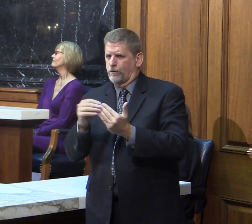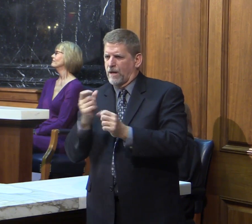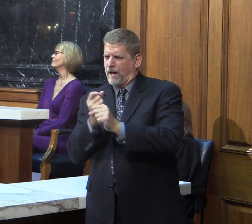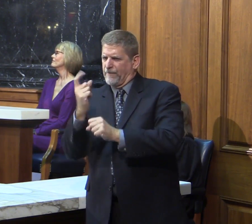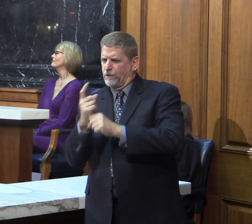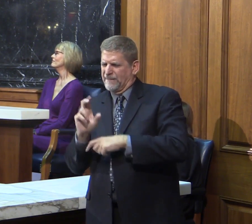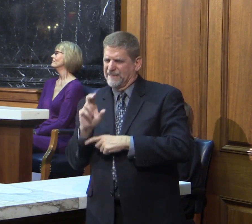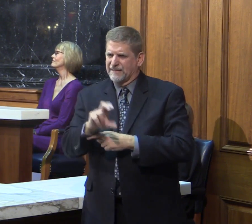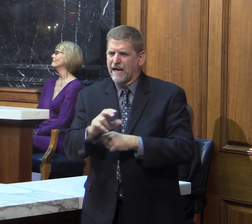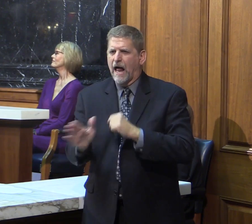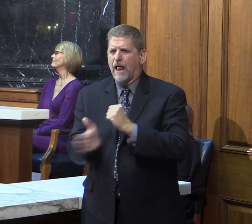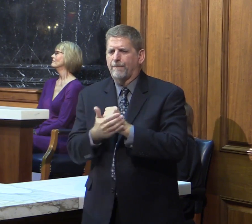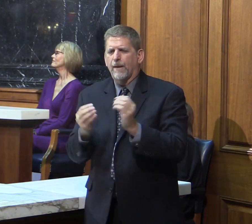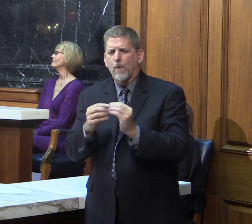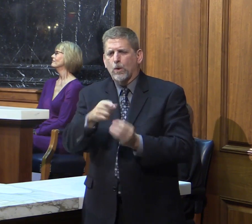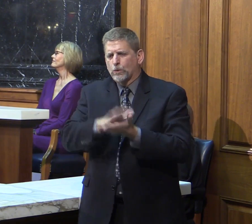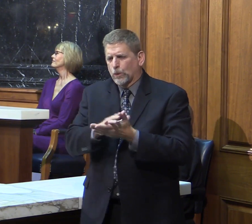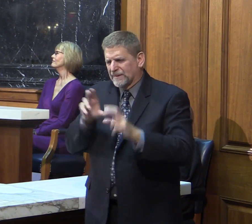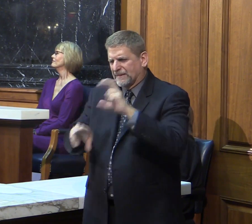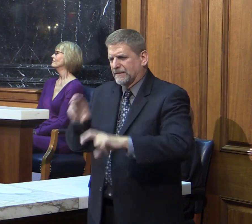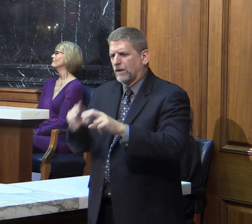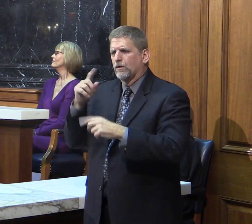to participate in the federal E-rate matching program.